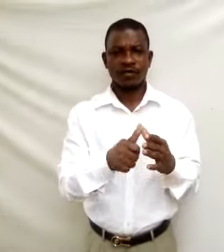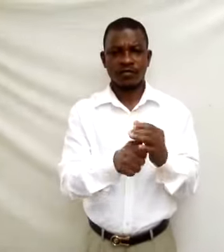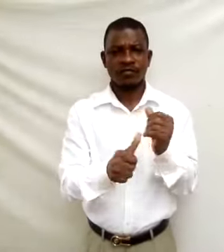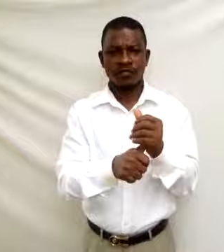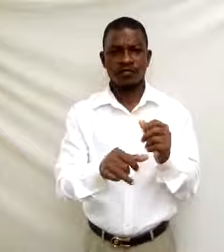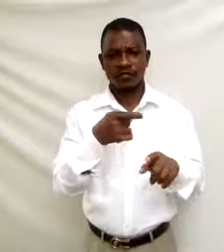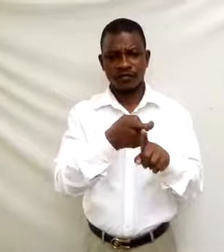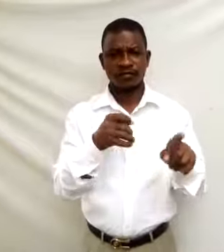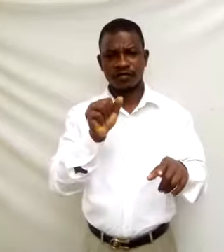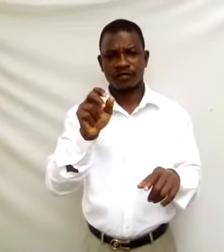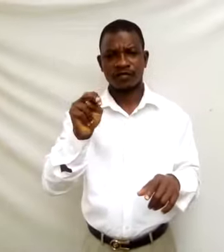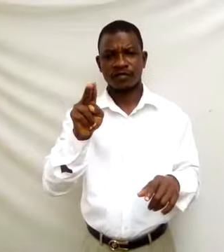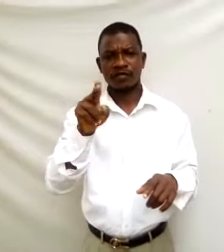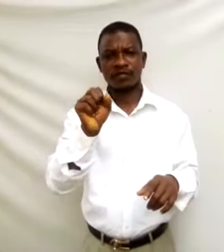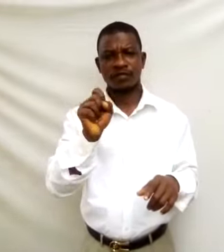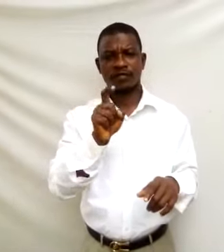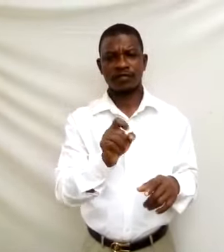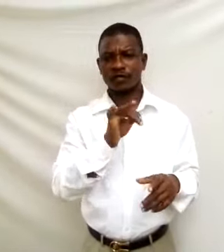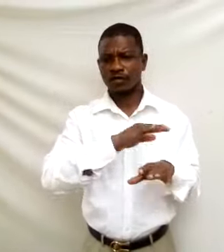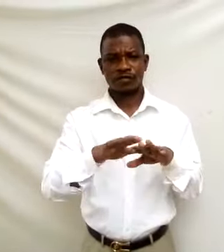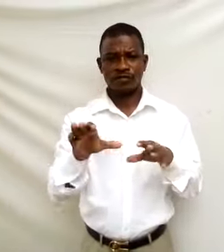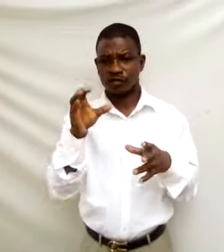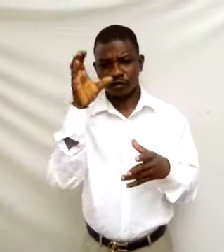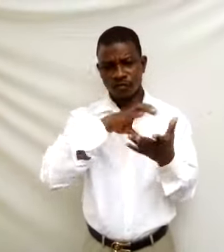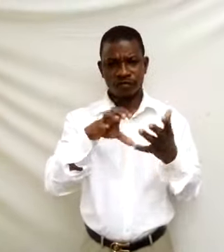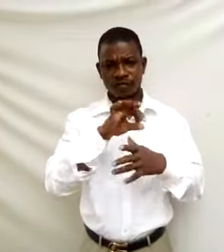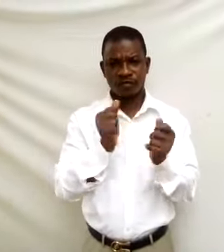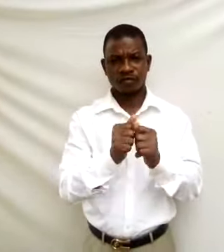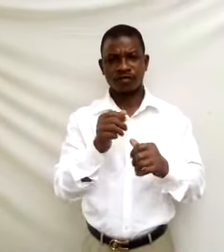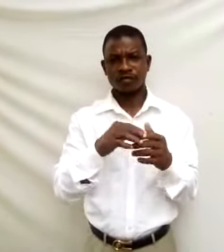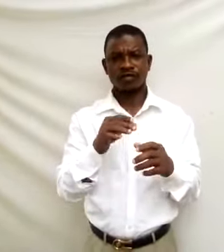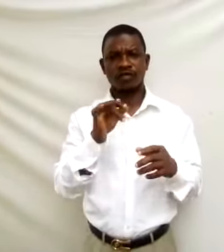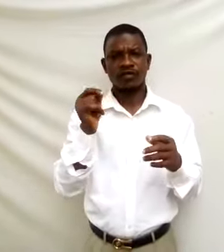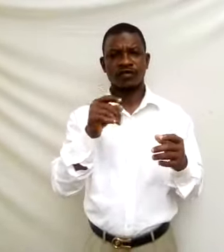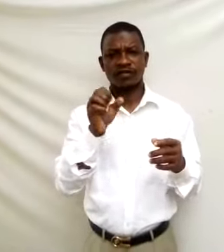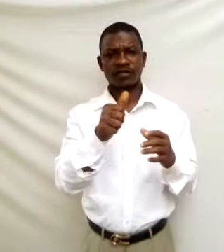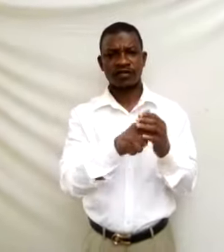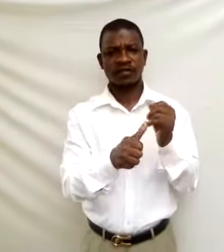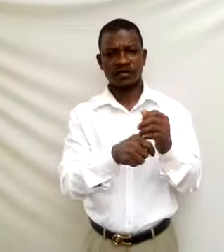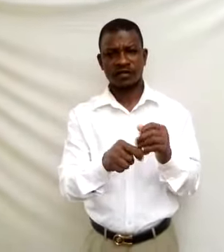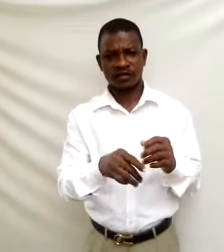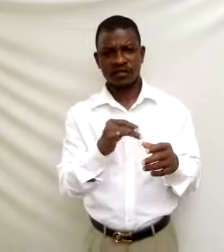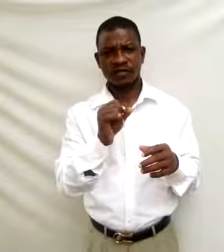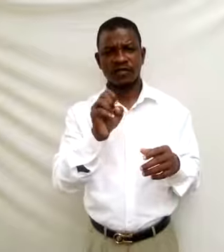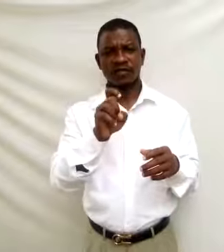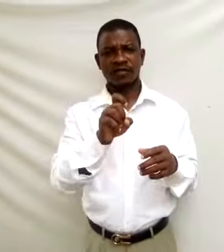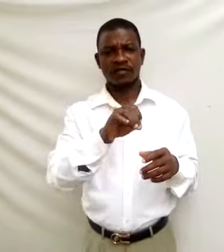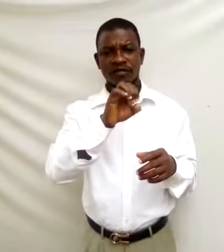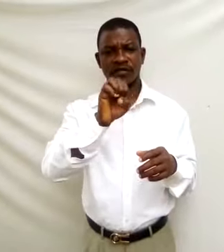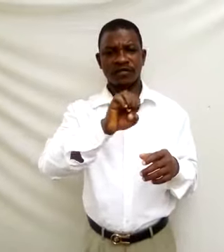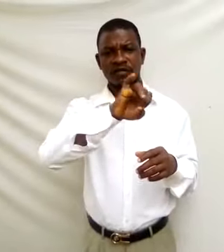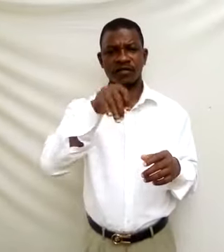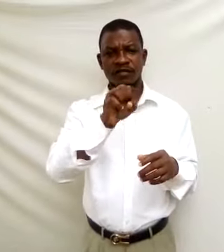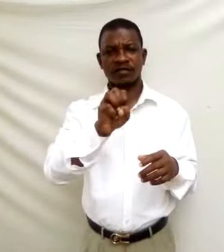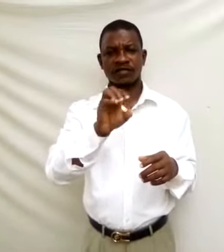do not confuse ejection with excretion ejection is not the removal of